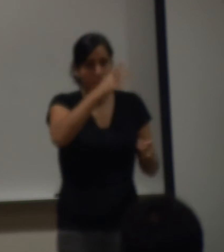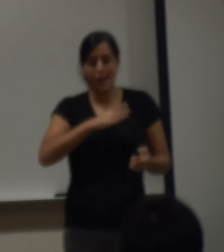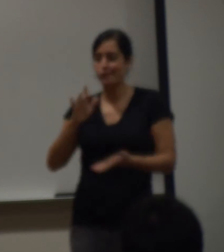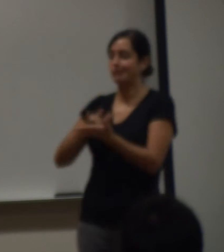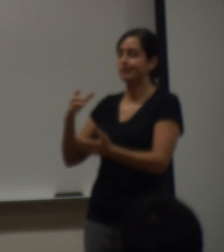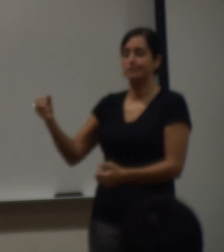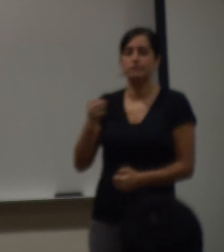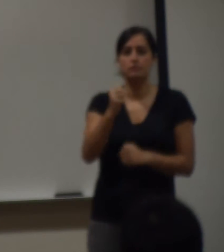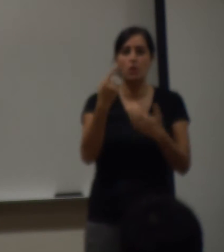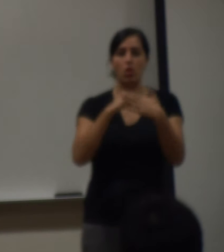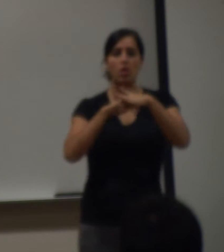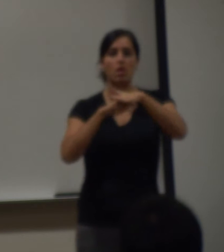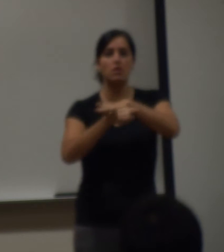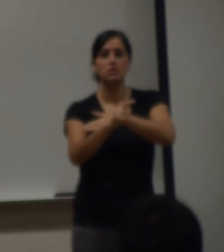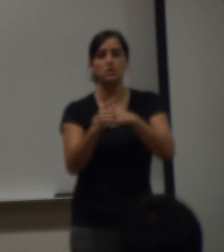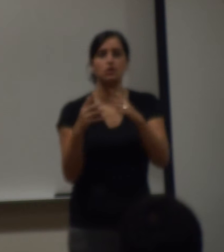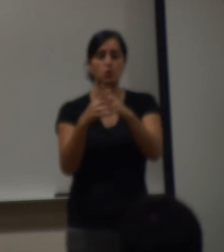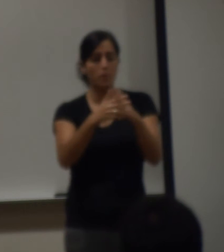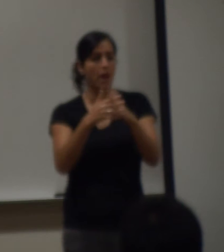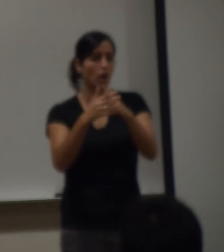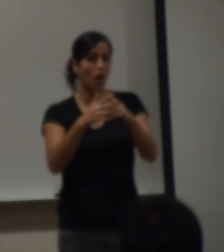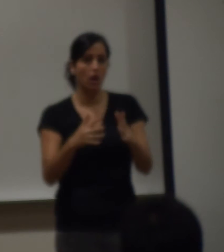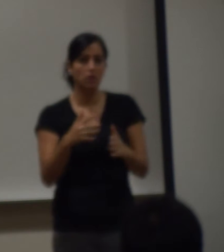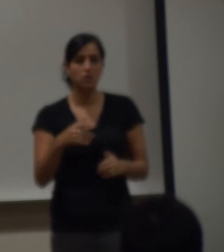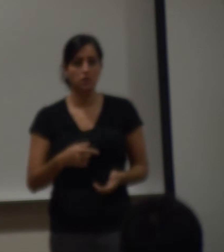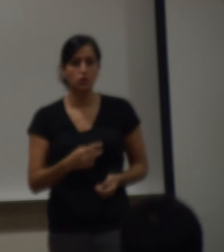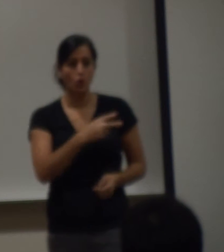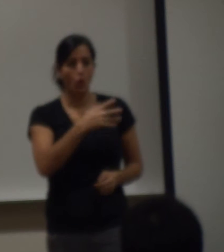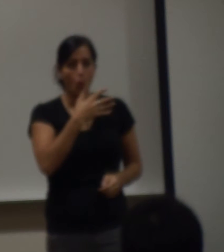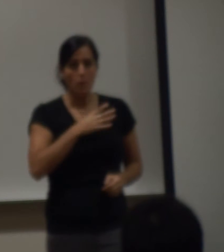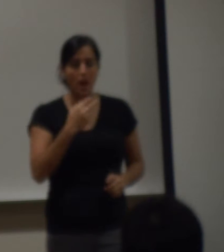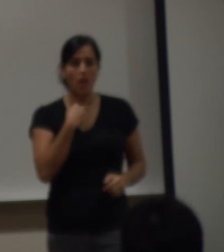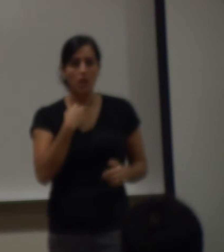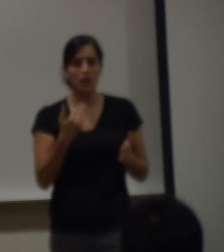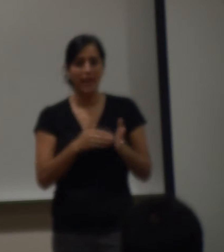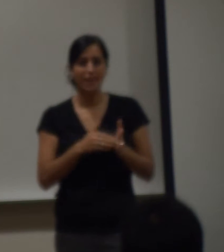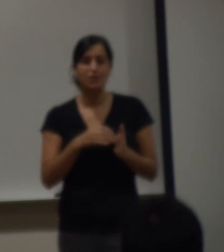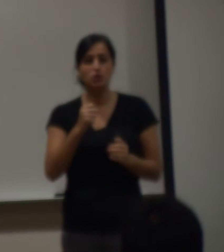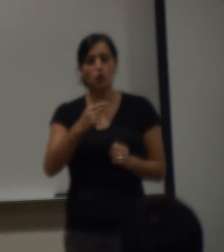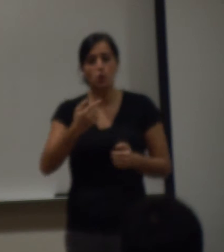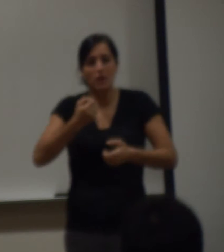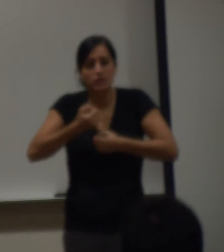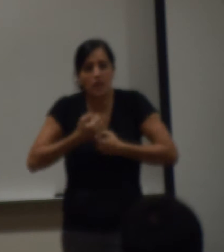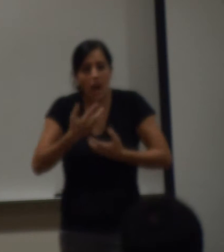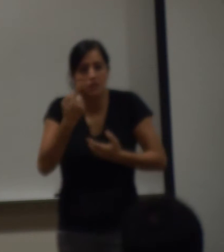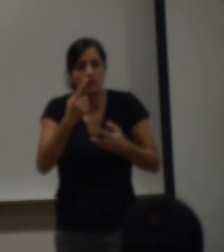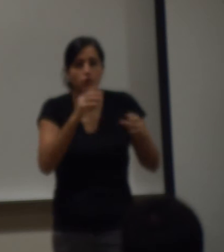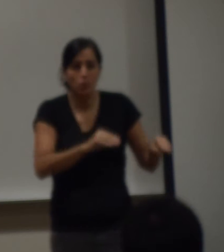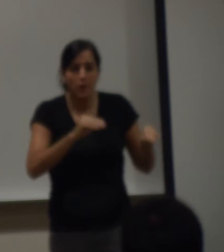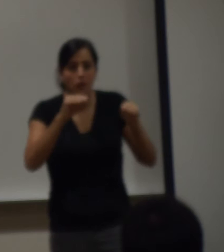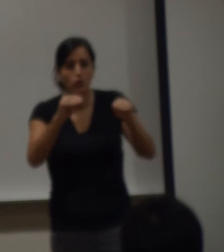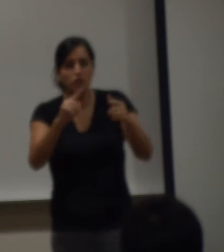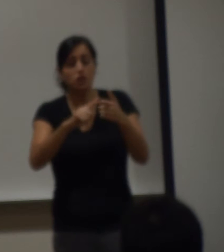and migration. So there are causes, there are consequences.